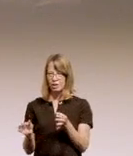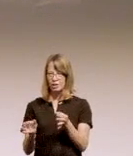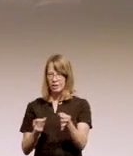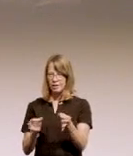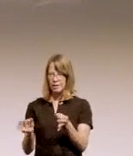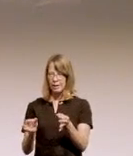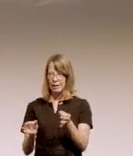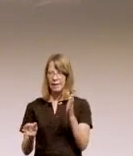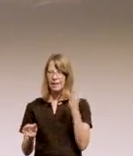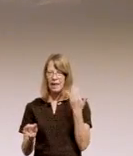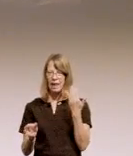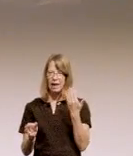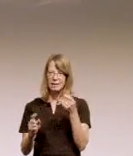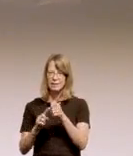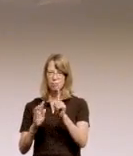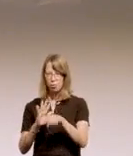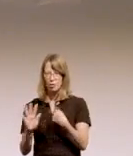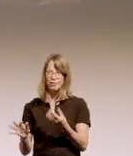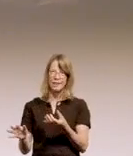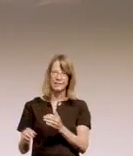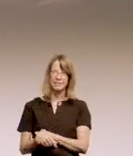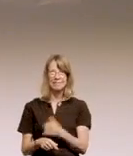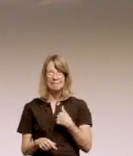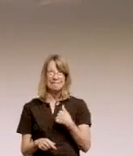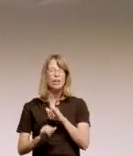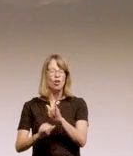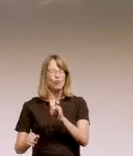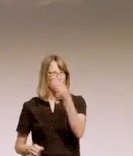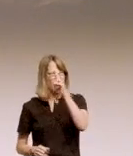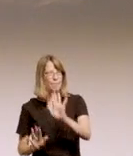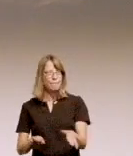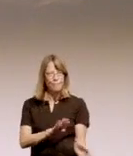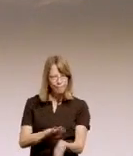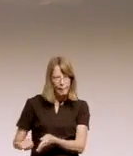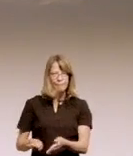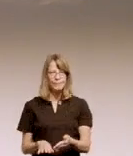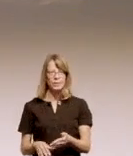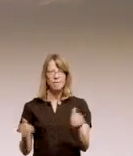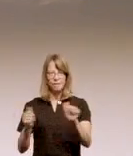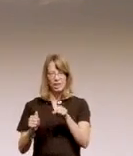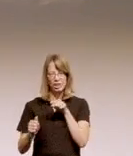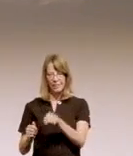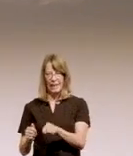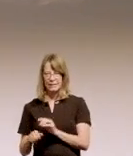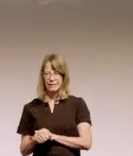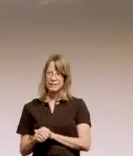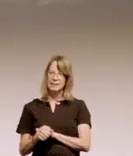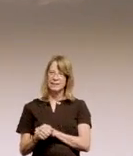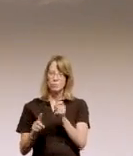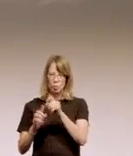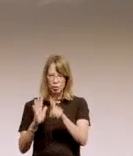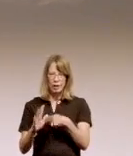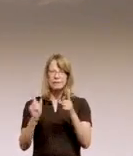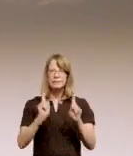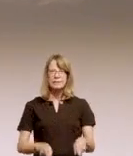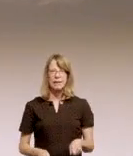the last project. Again, I told you I'd stuff it up. We finished the last project and we rolled on to the participant portal project.